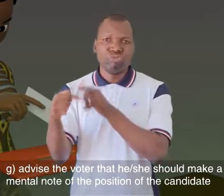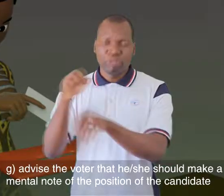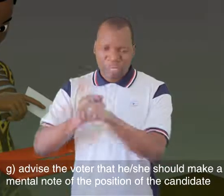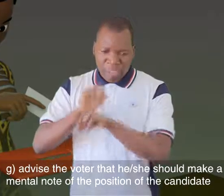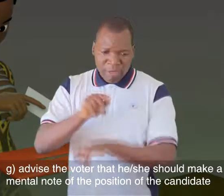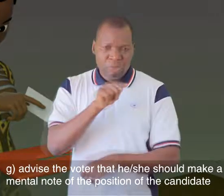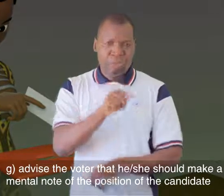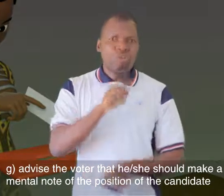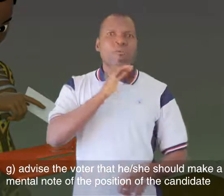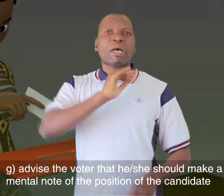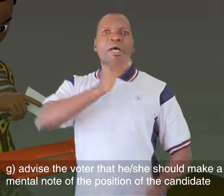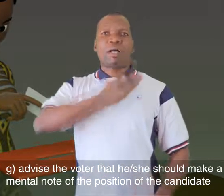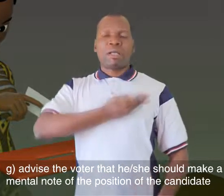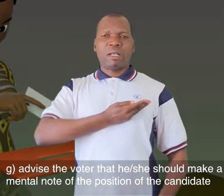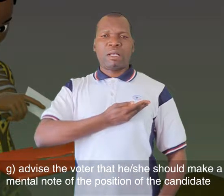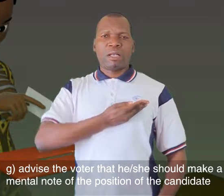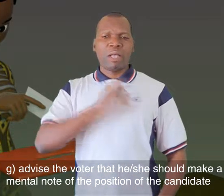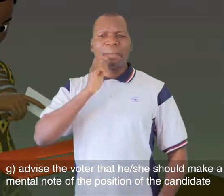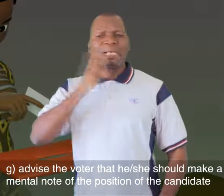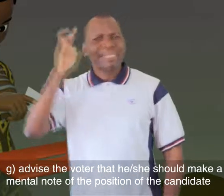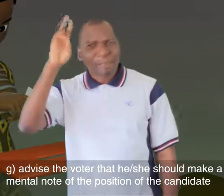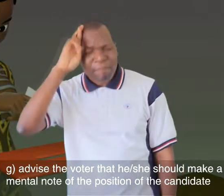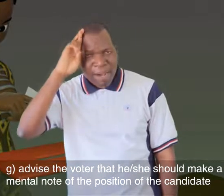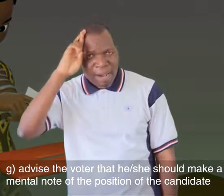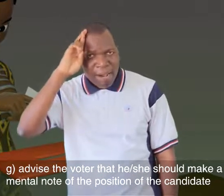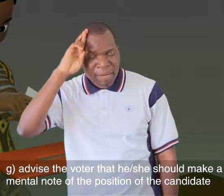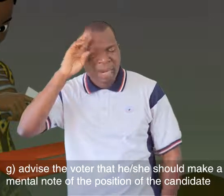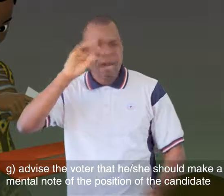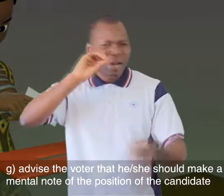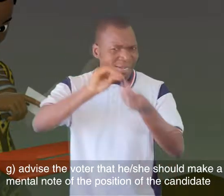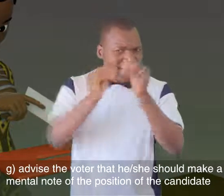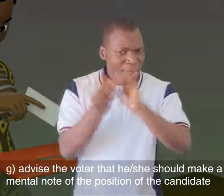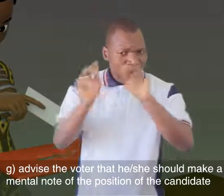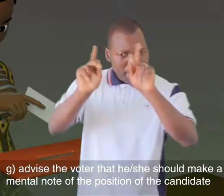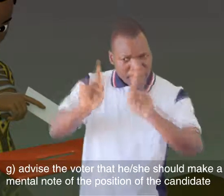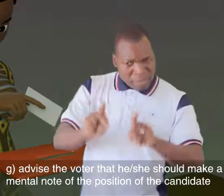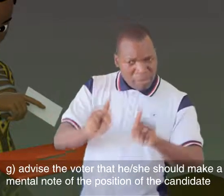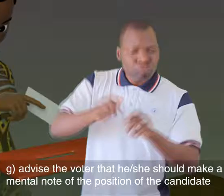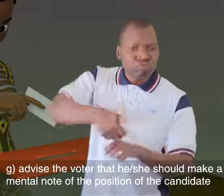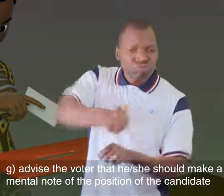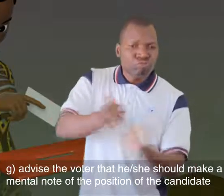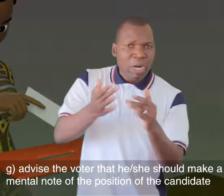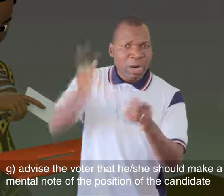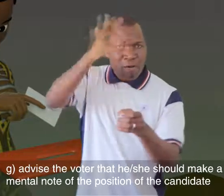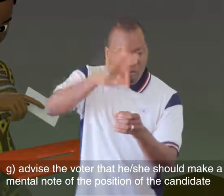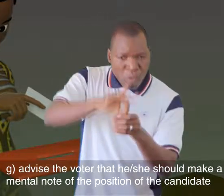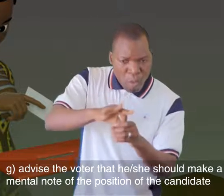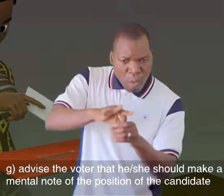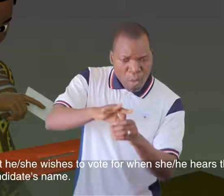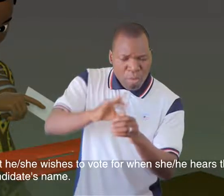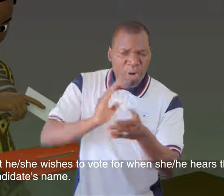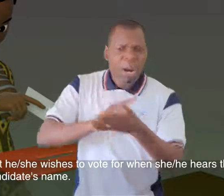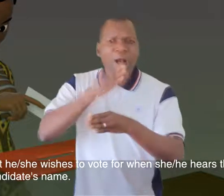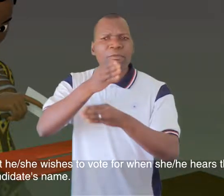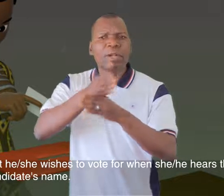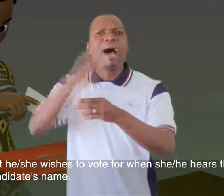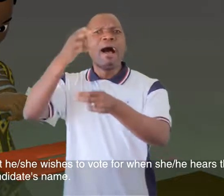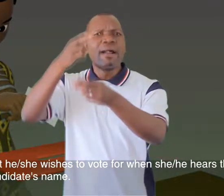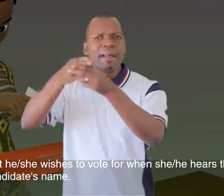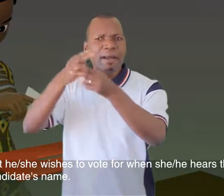G. Advise the voter that he or she should make a mental note of the position of the candidate that he or she wishes to